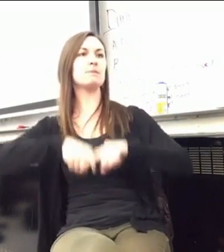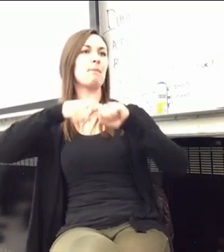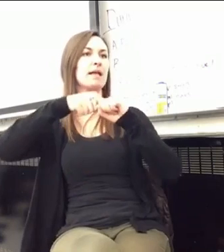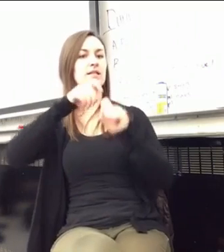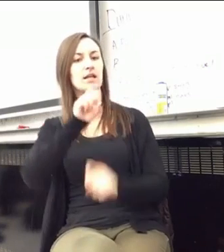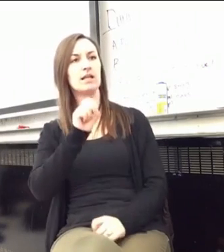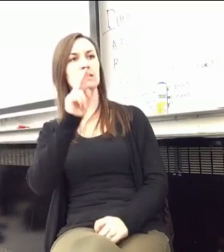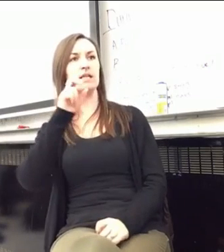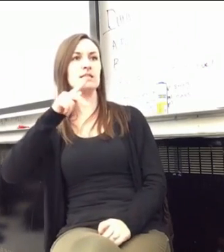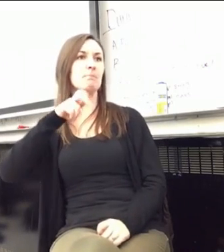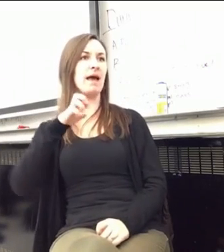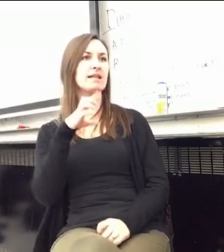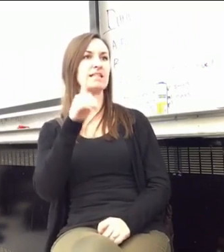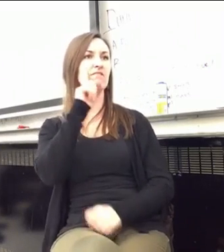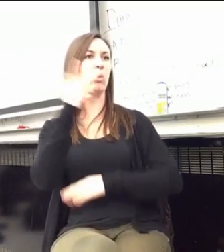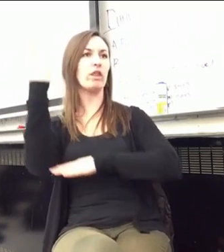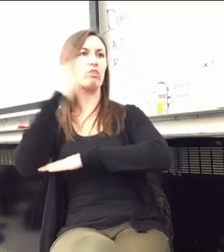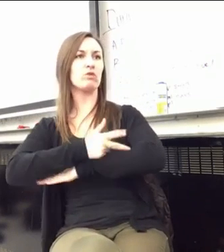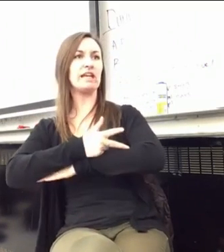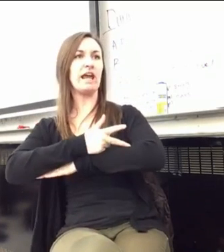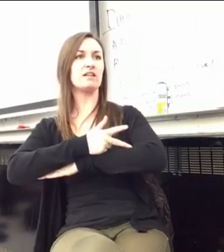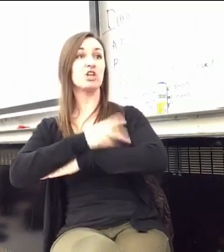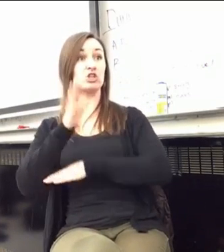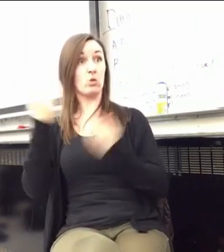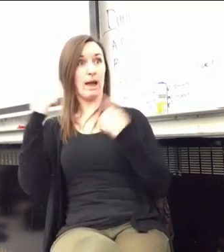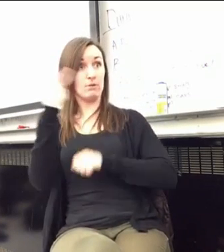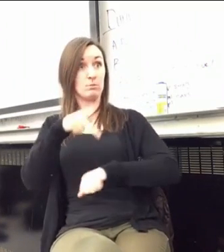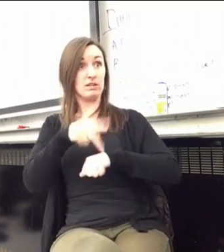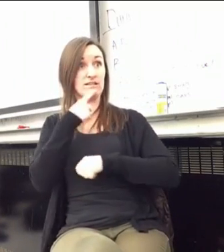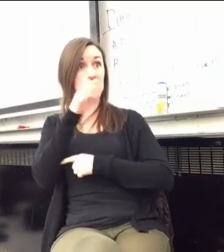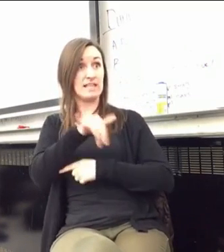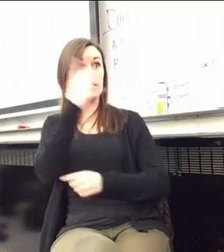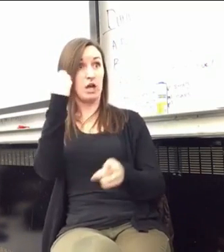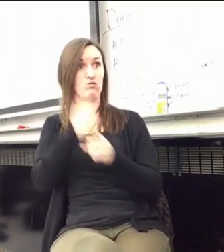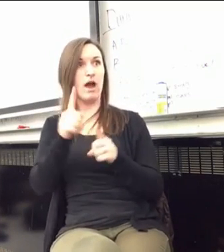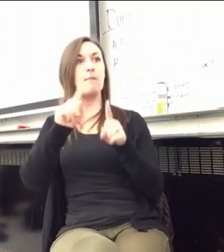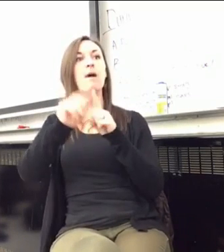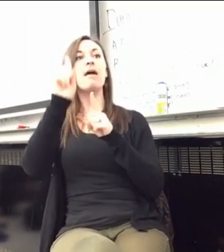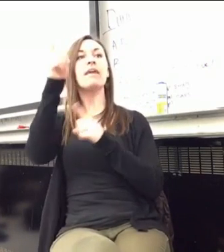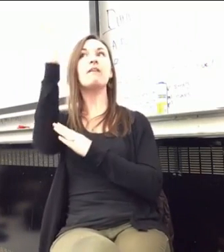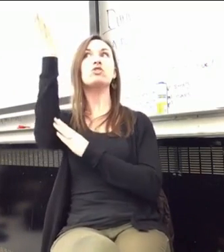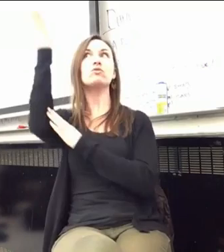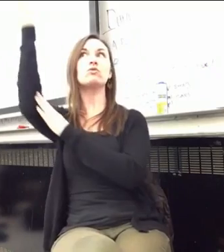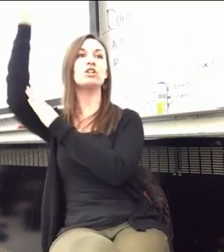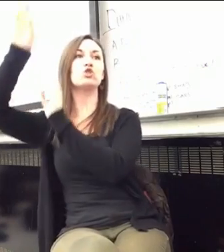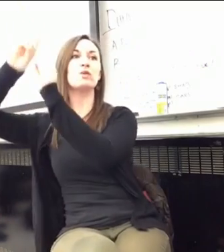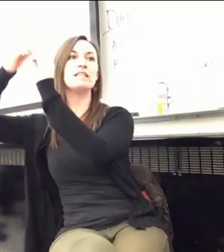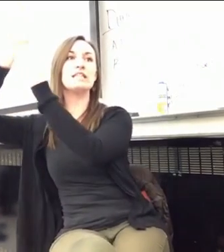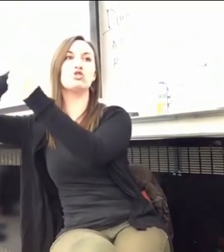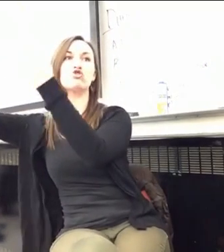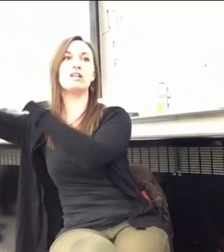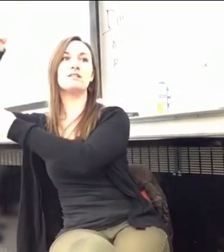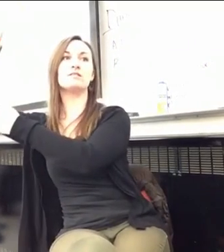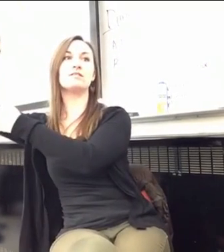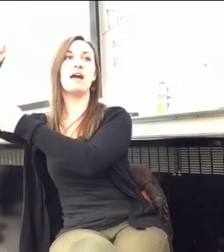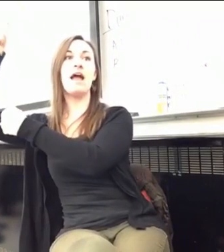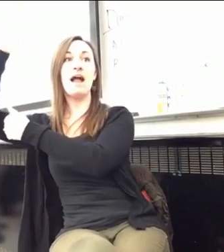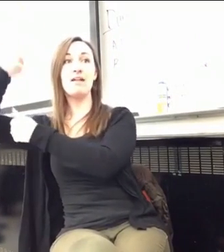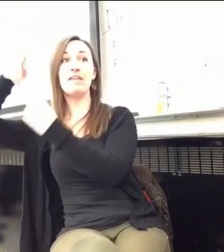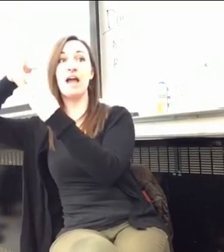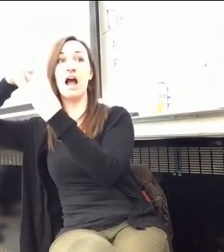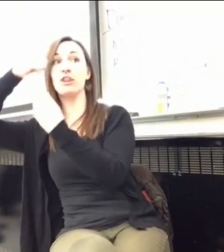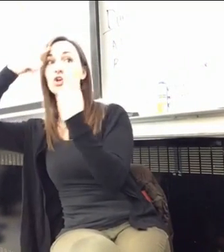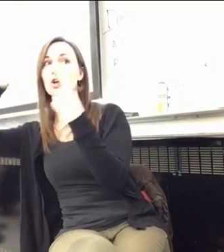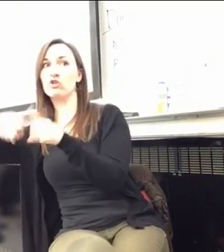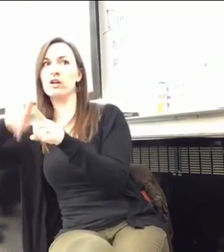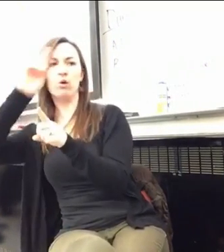off officially. If the district doesn't sign it, you're never suspended. And so what happens in this case is that's kind of what